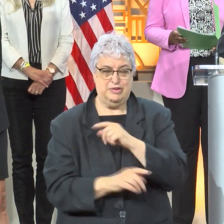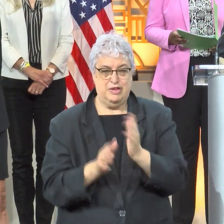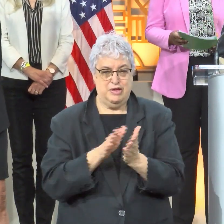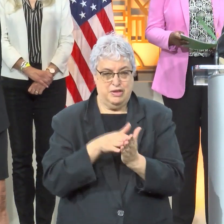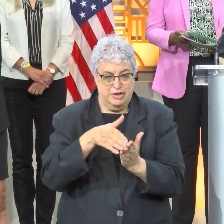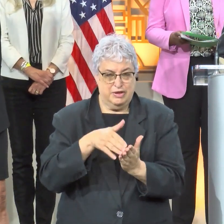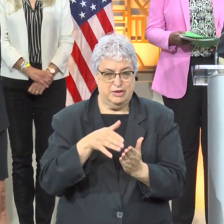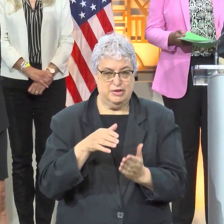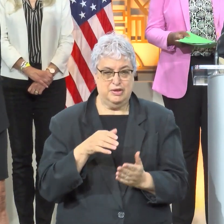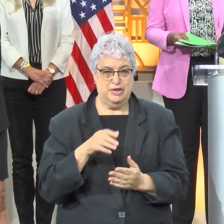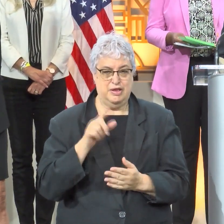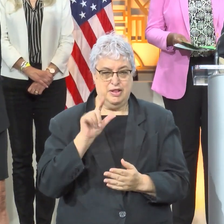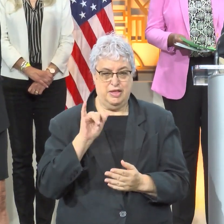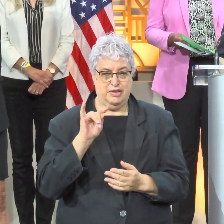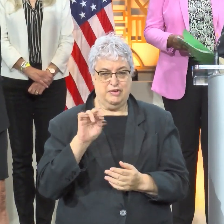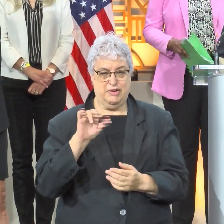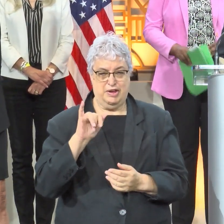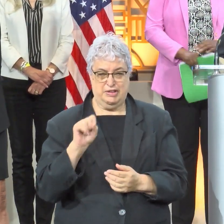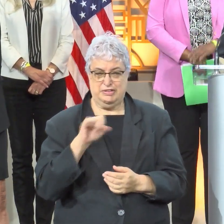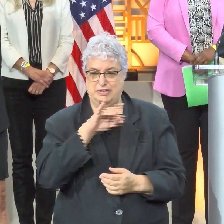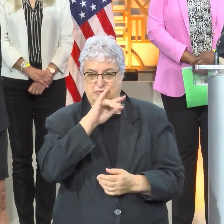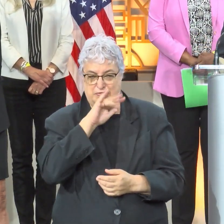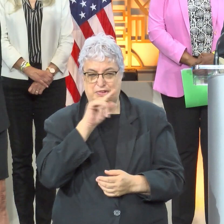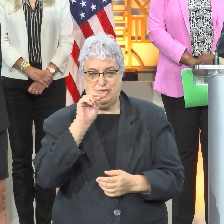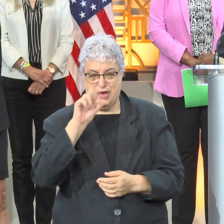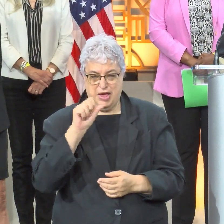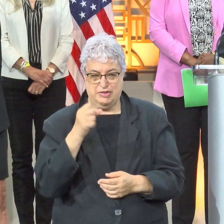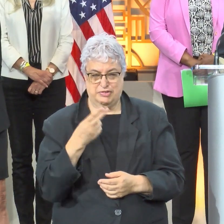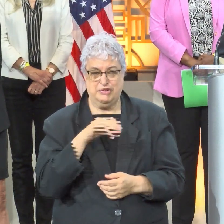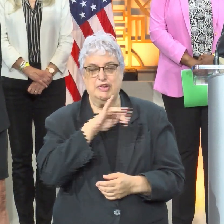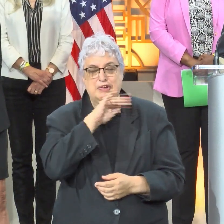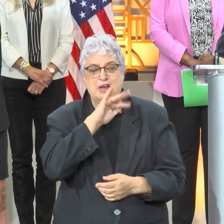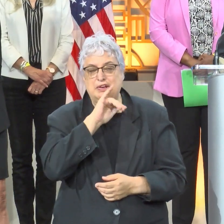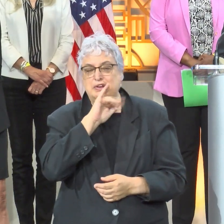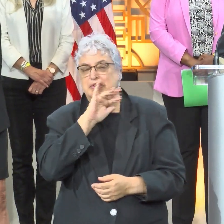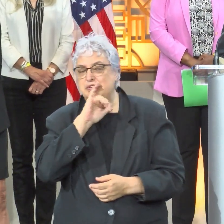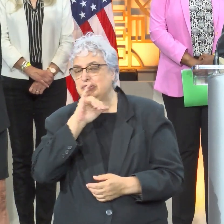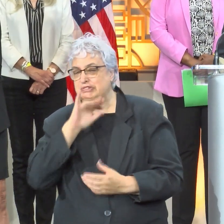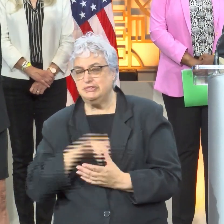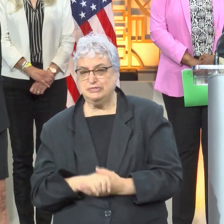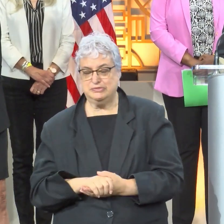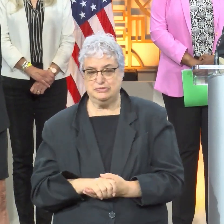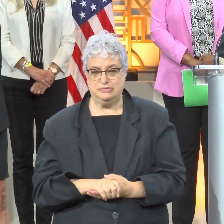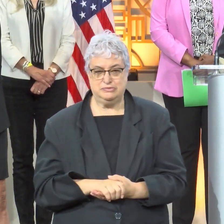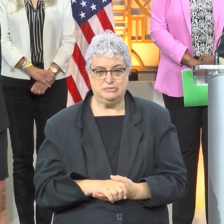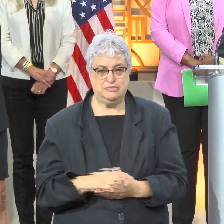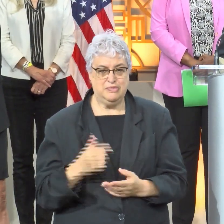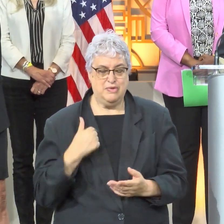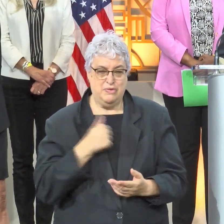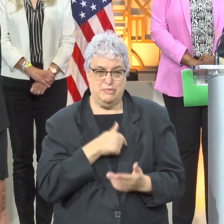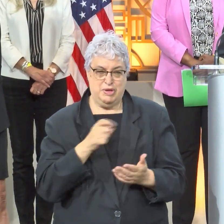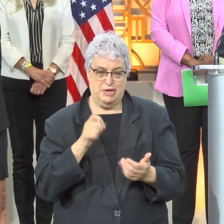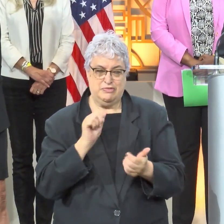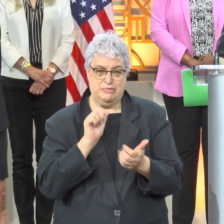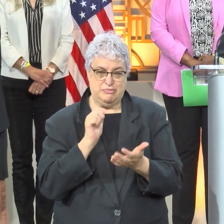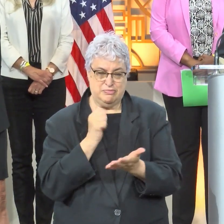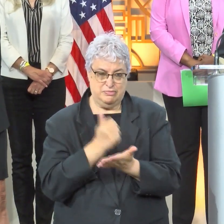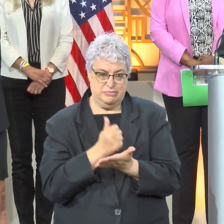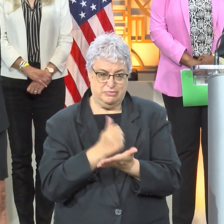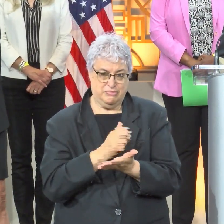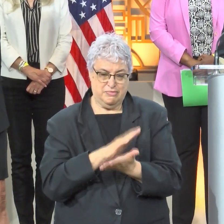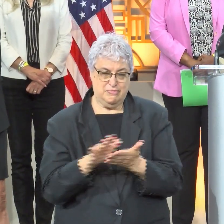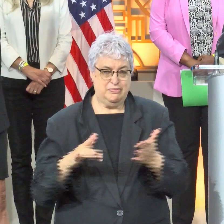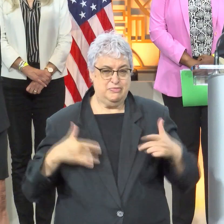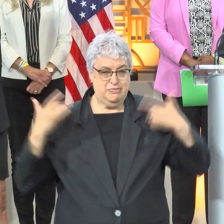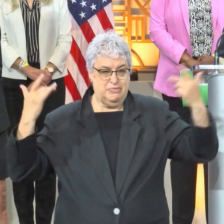is trashy. And we have the ability to clean it up. And so I am honored and delighted,